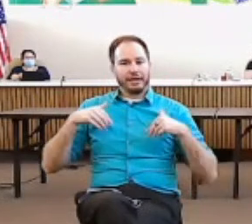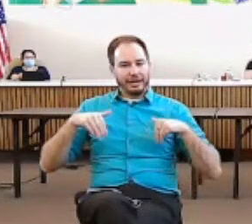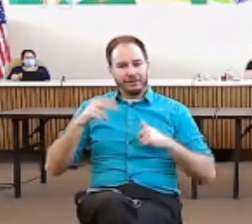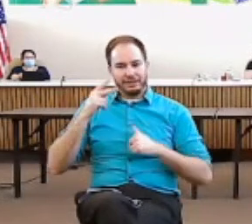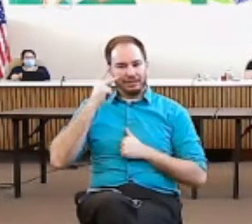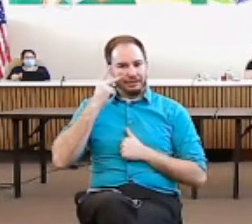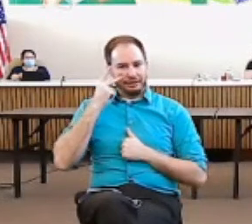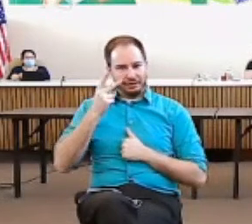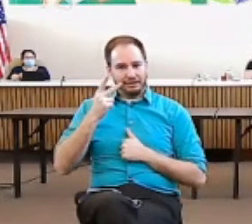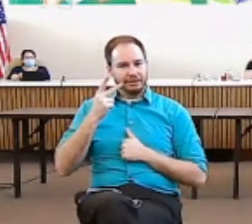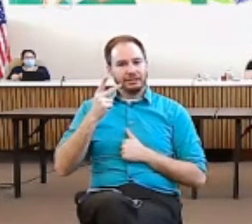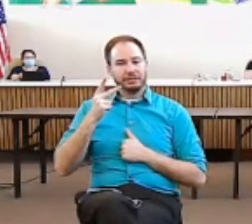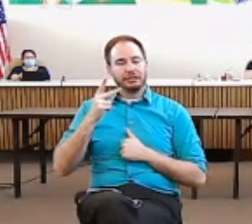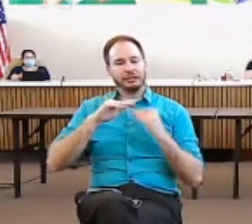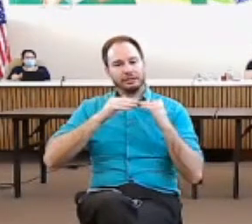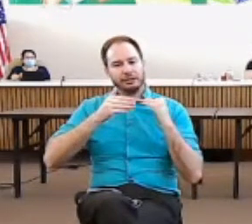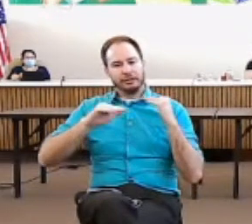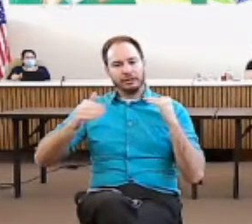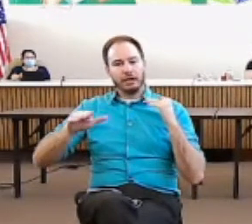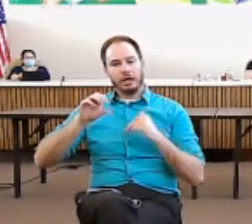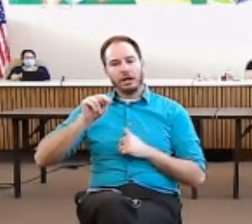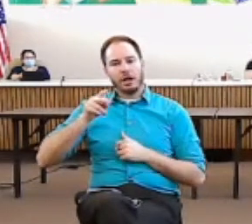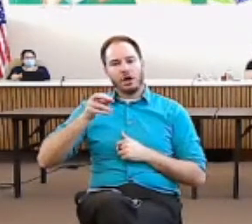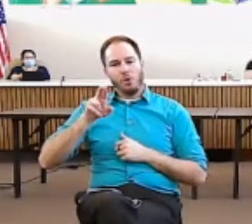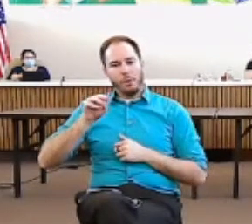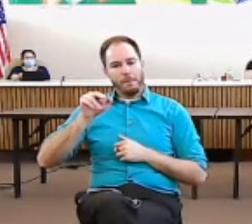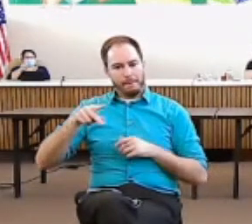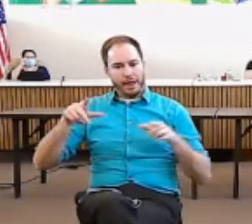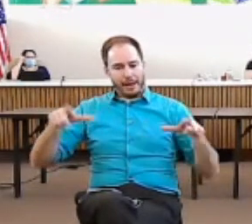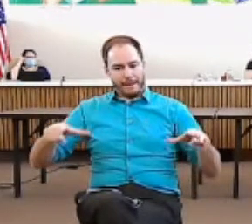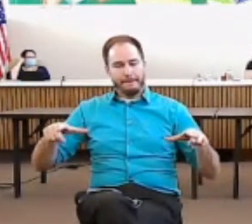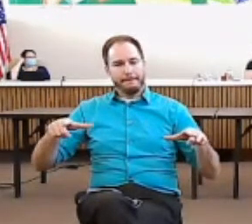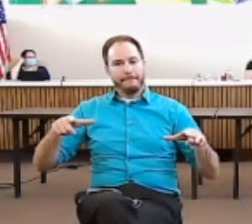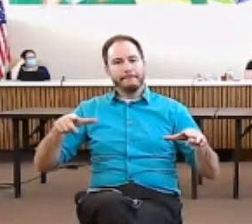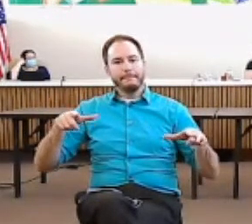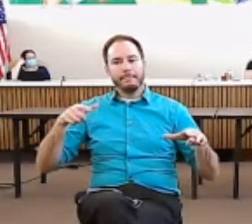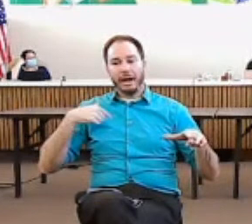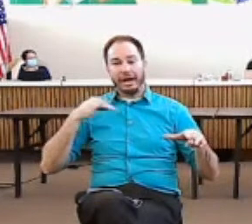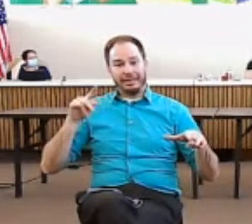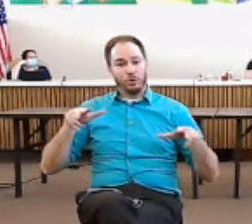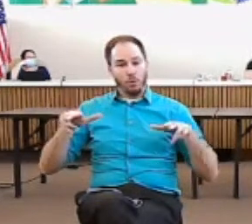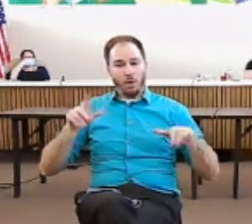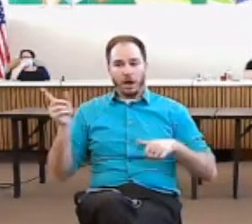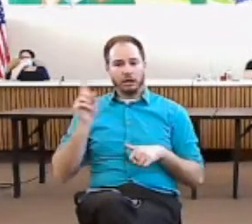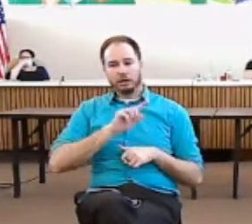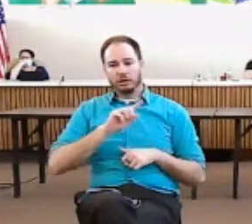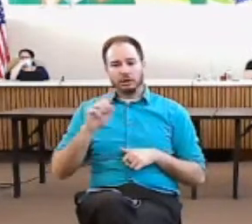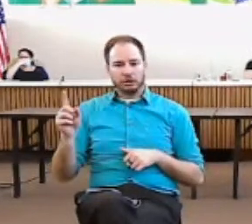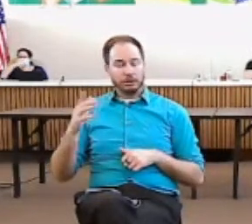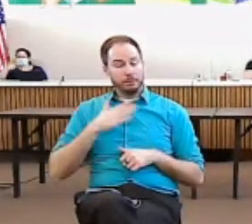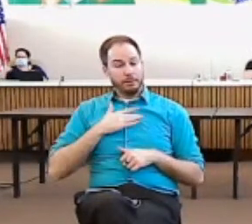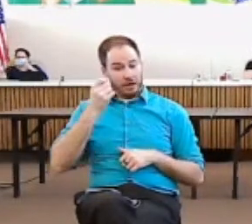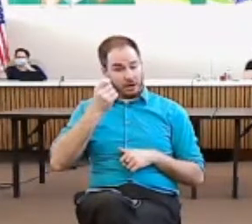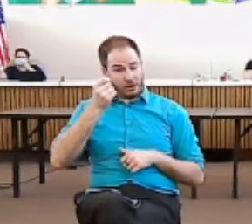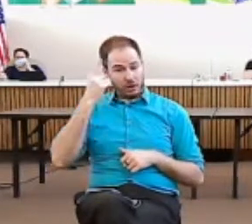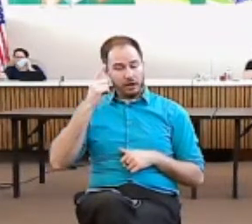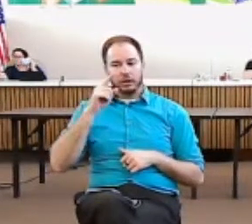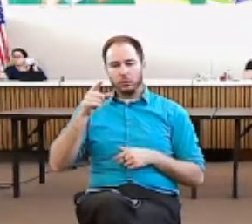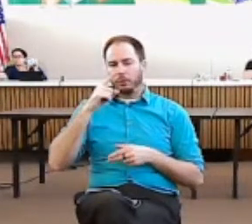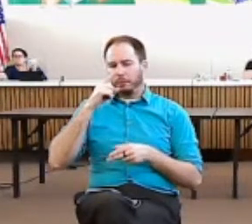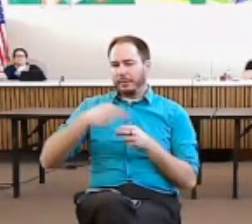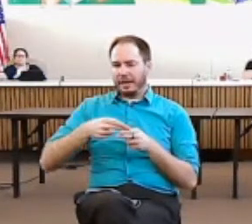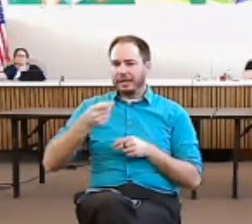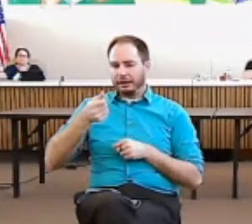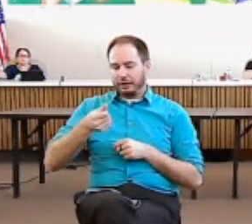seen a topographical or contour map of the property. I've walked the adjacent property. My understanding of it, and you talked